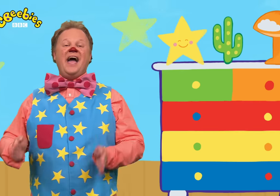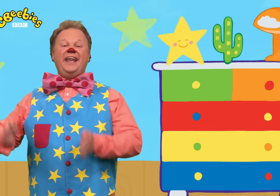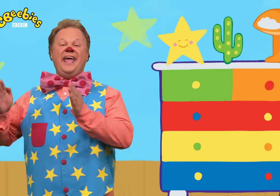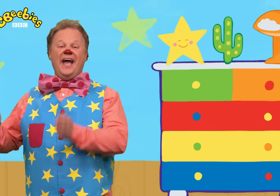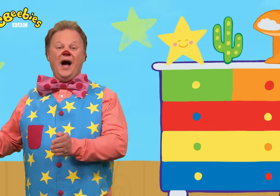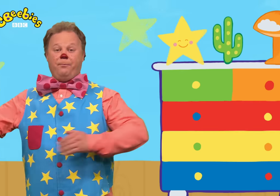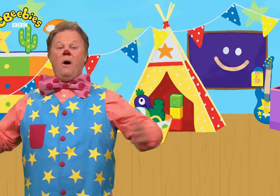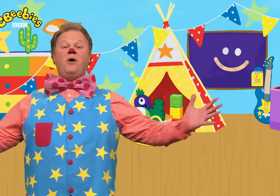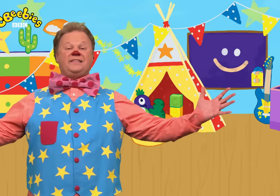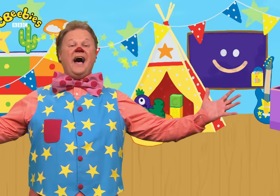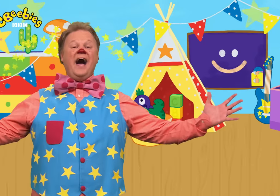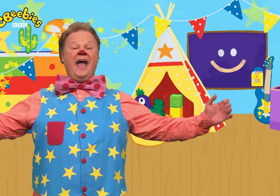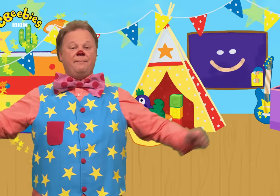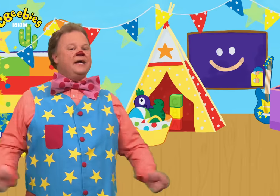Tidy up. One more time.